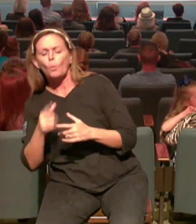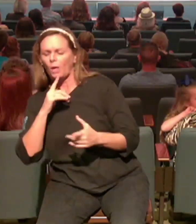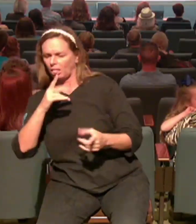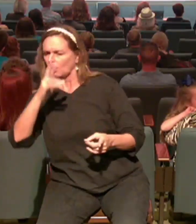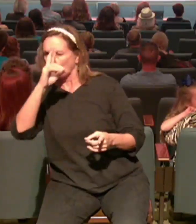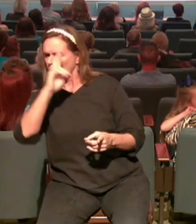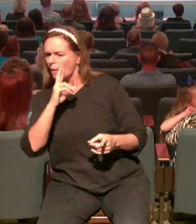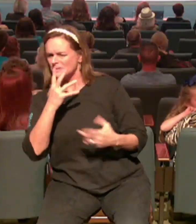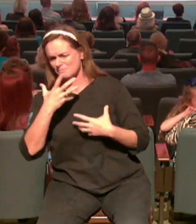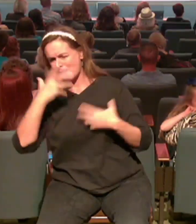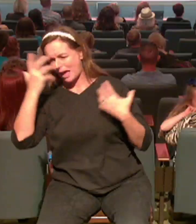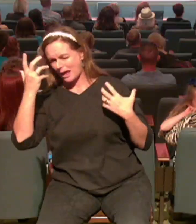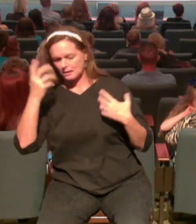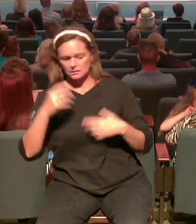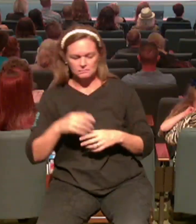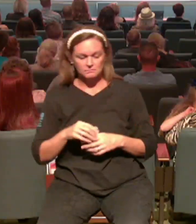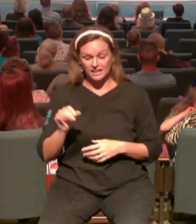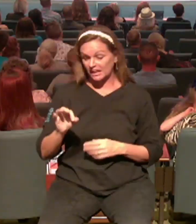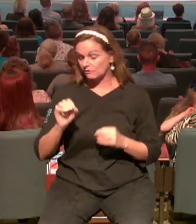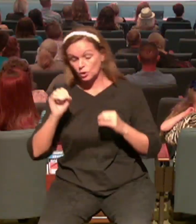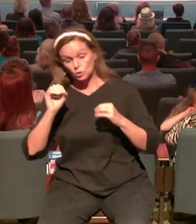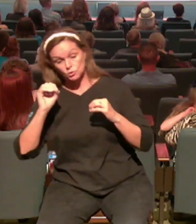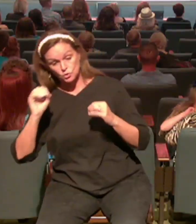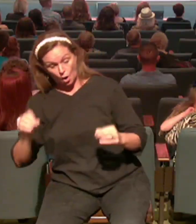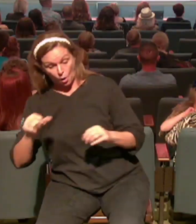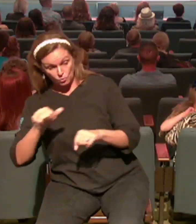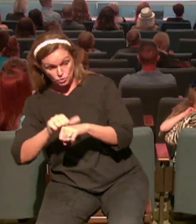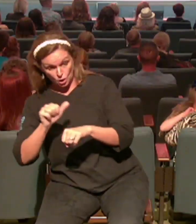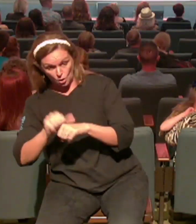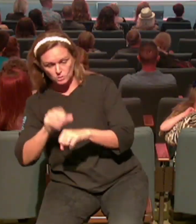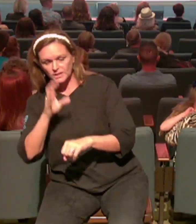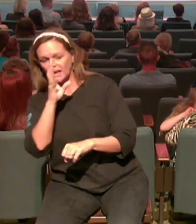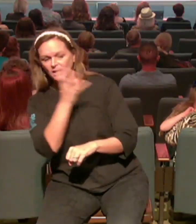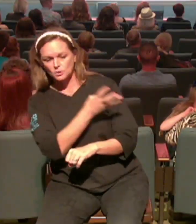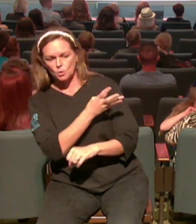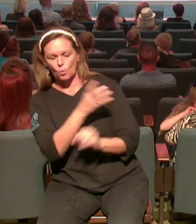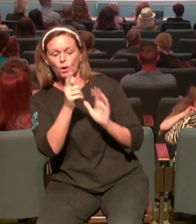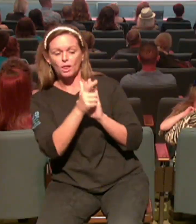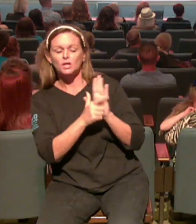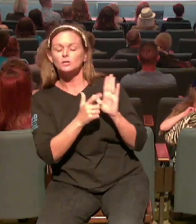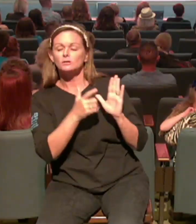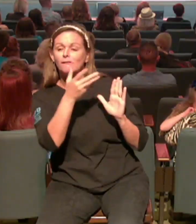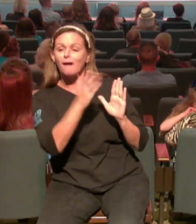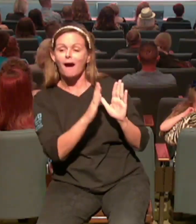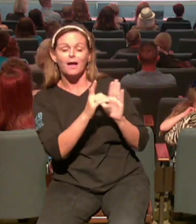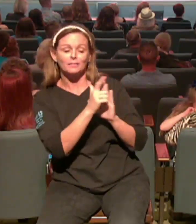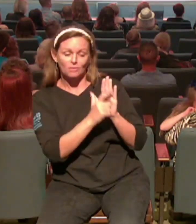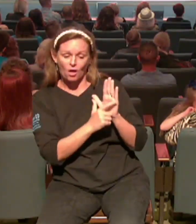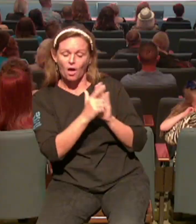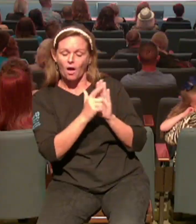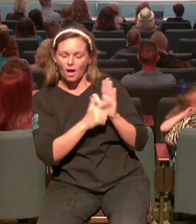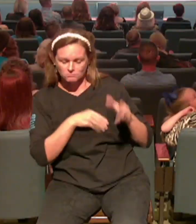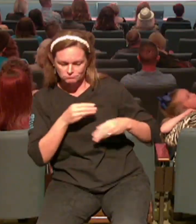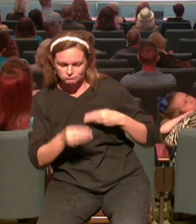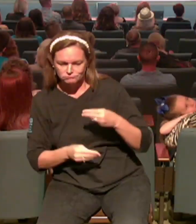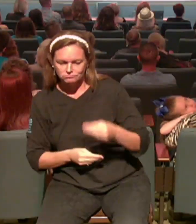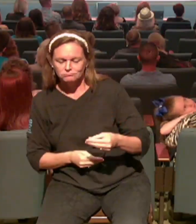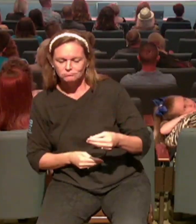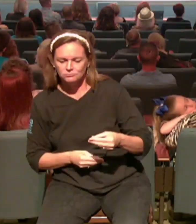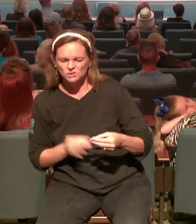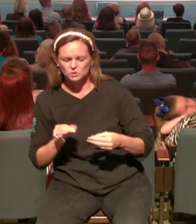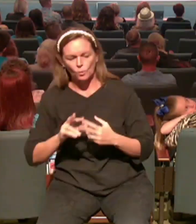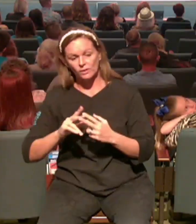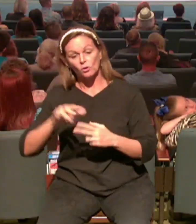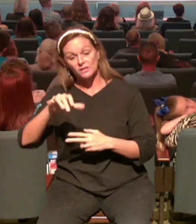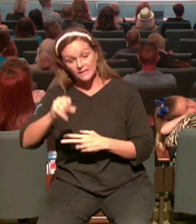if he said, no, don't stone her, he would be ignoring the law that was handed down by God to Moses to the people. So